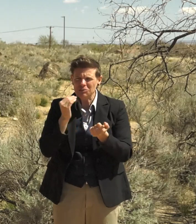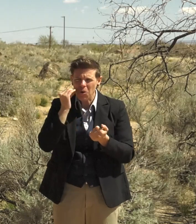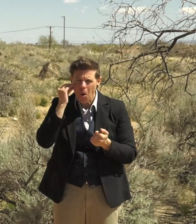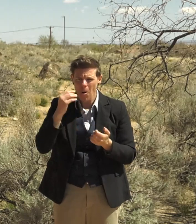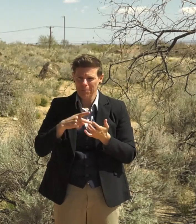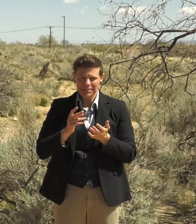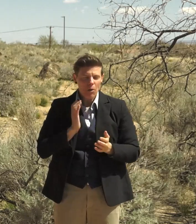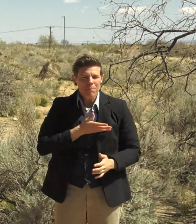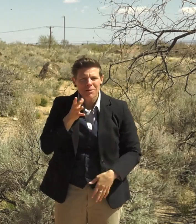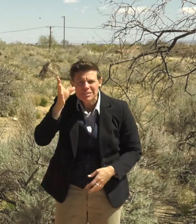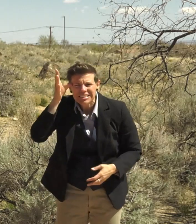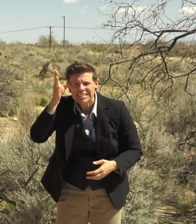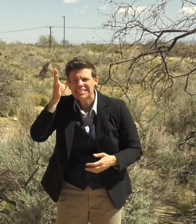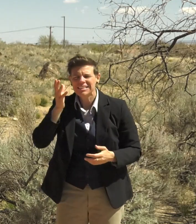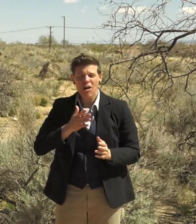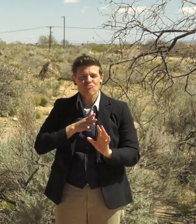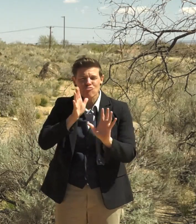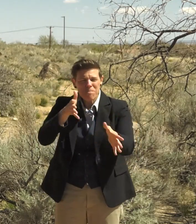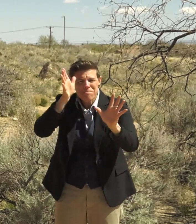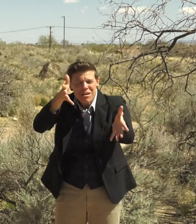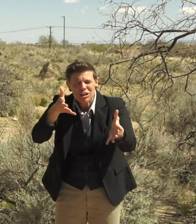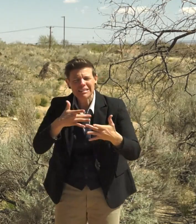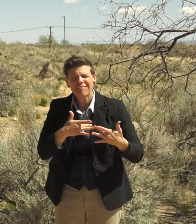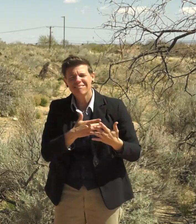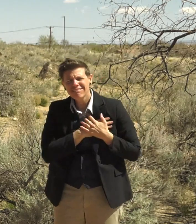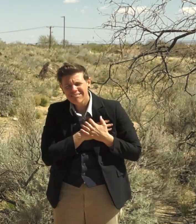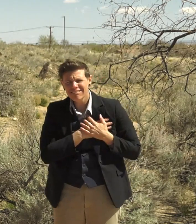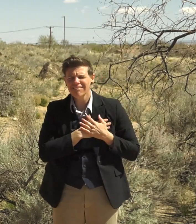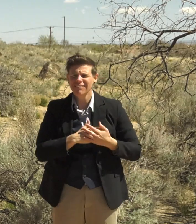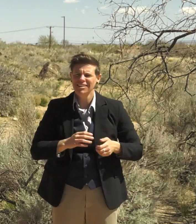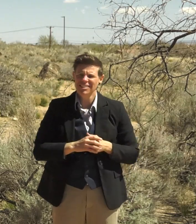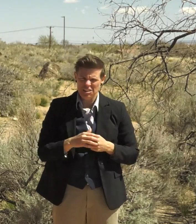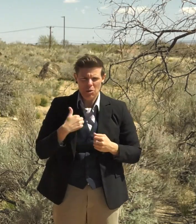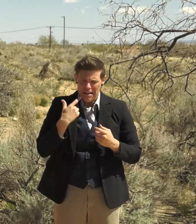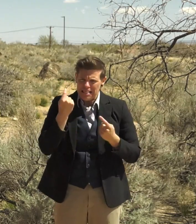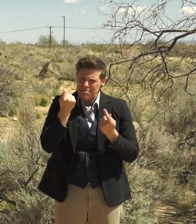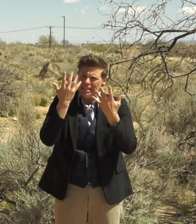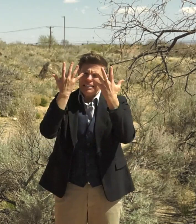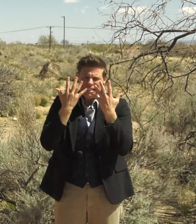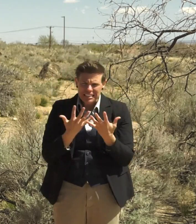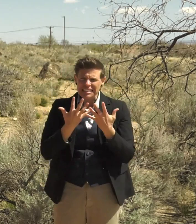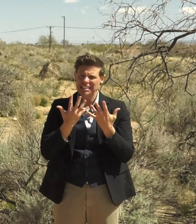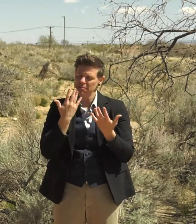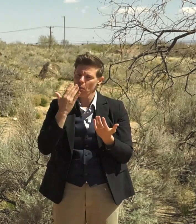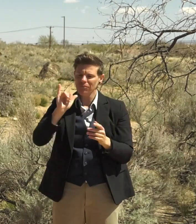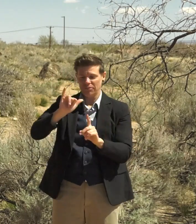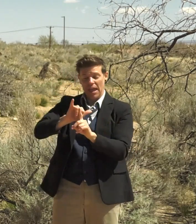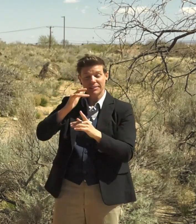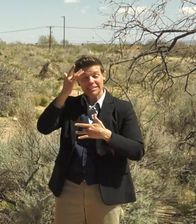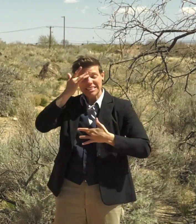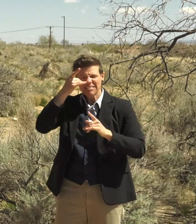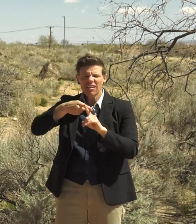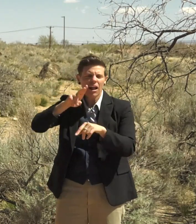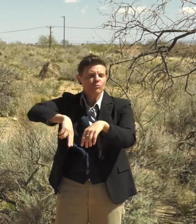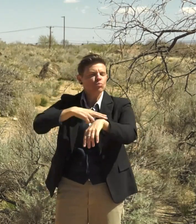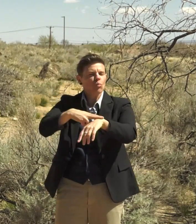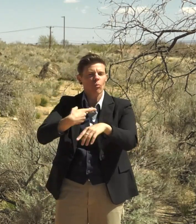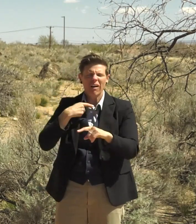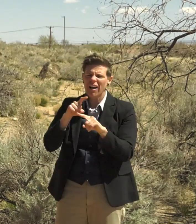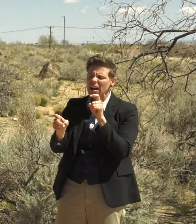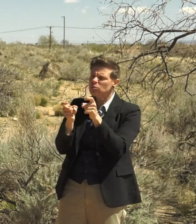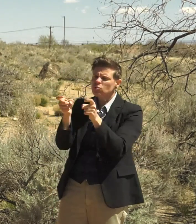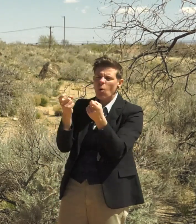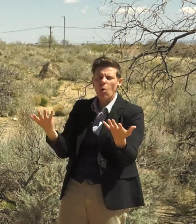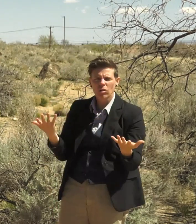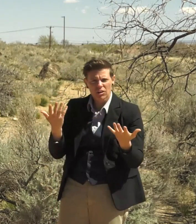by definition, all over the country, right, nationally, nursing homes are a very, very high-risk area. And New Mexico is no